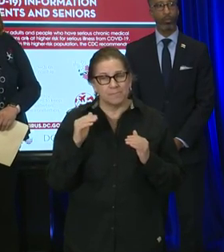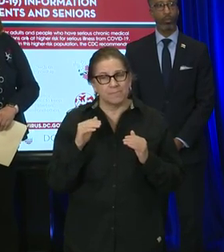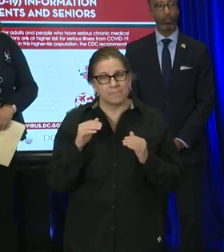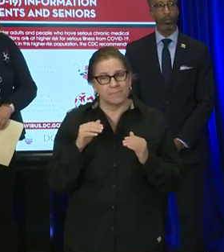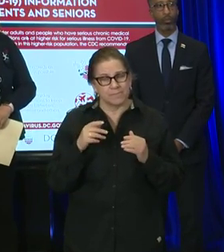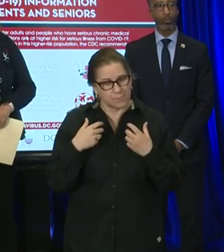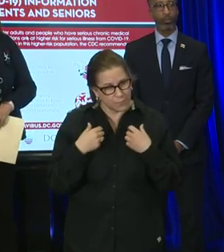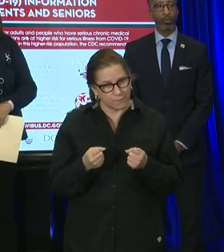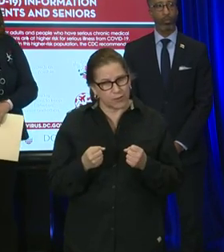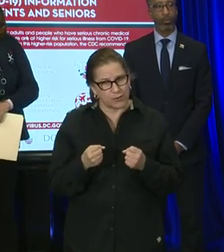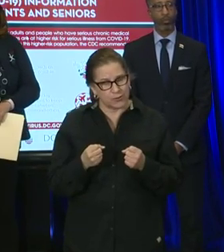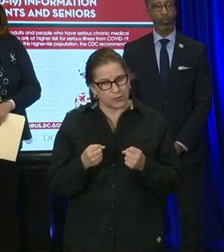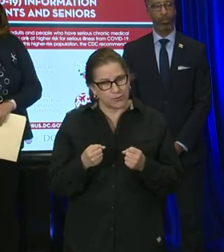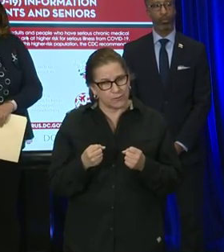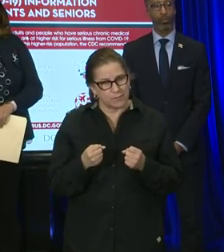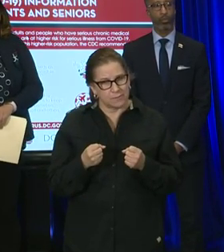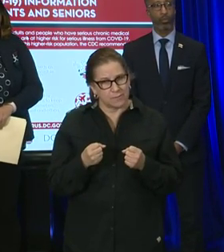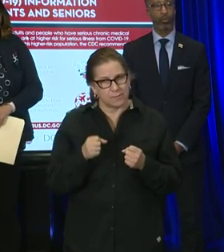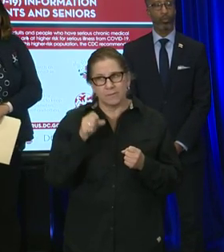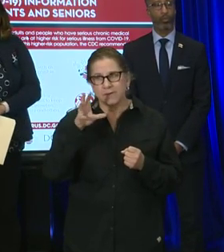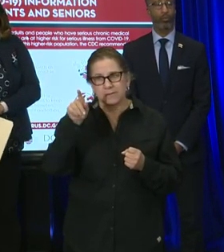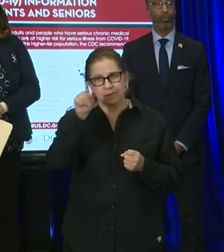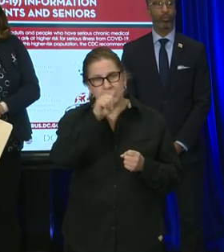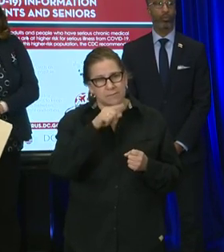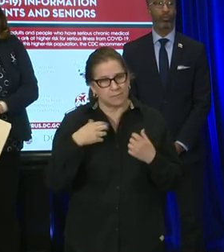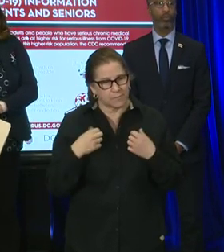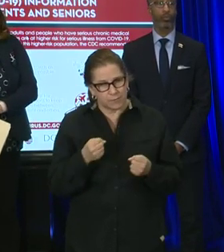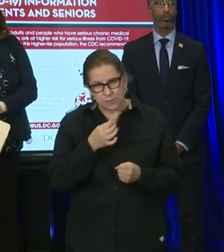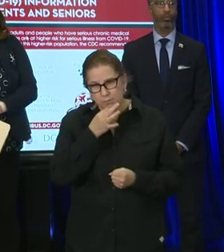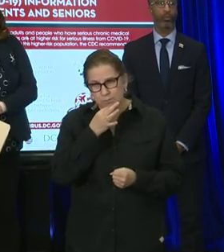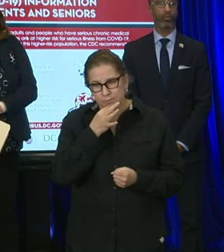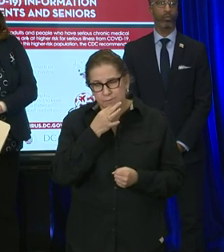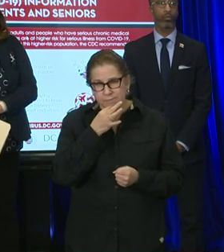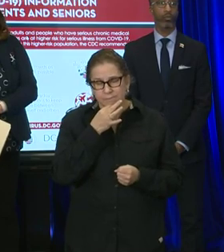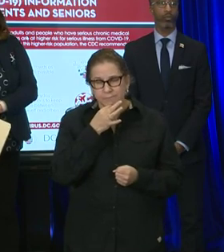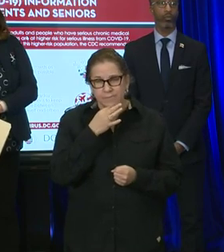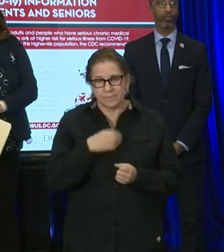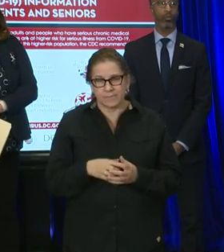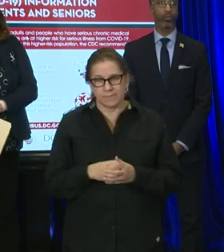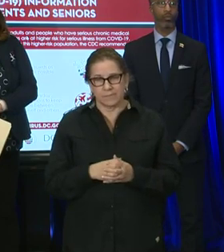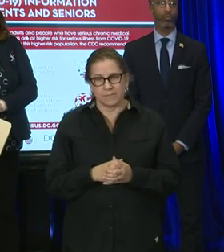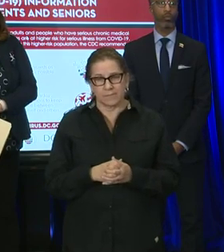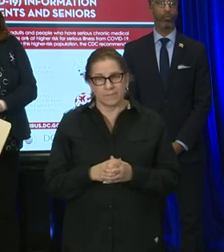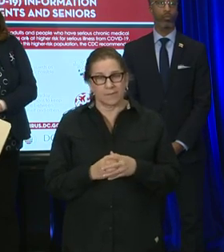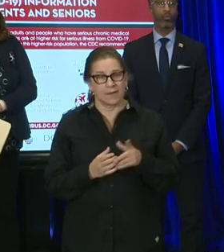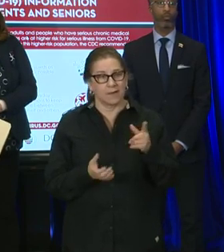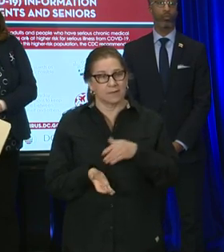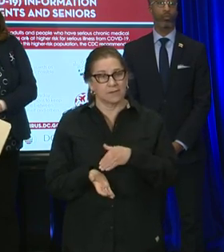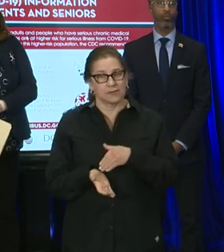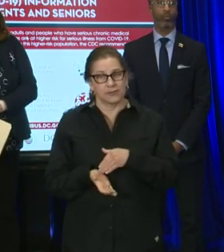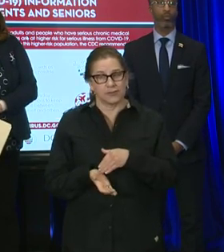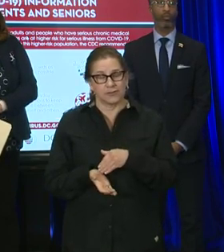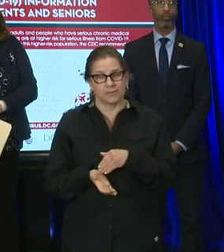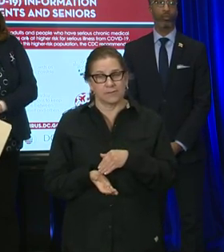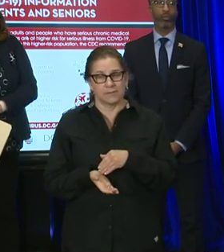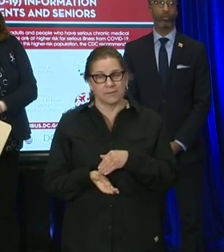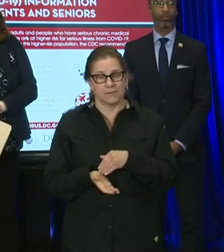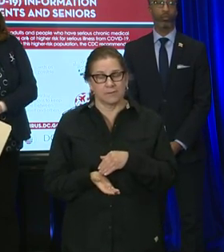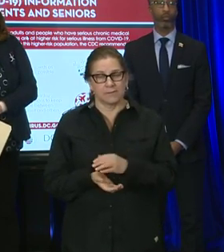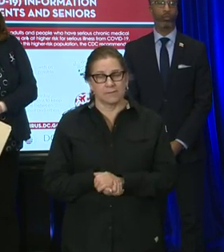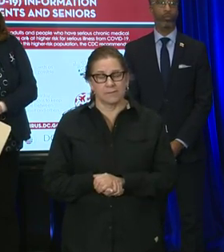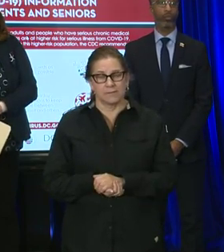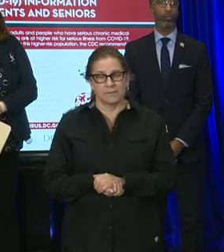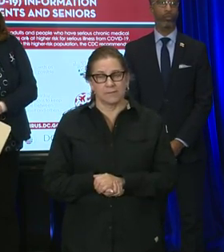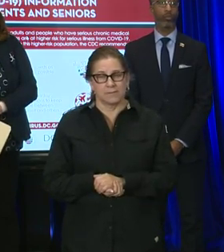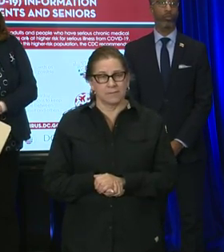soon, and I think that you have heard from Dr. Nesbitt previously. At some stage, in addition